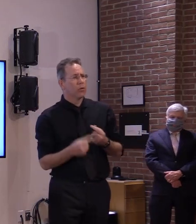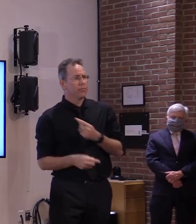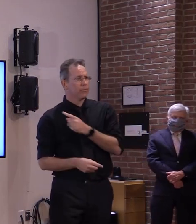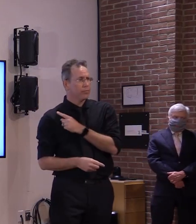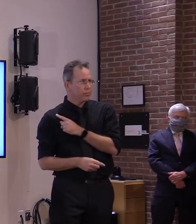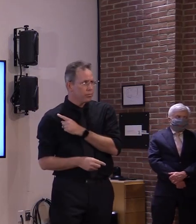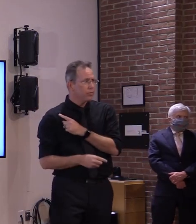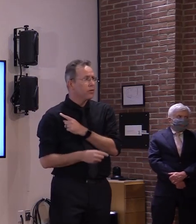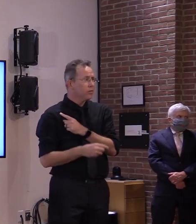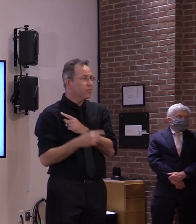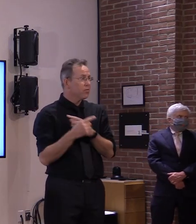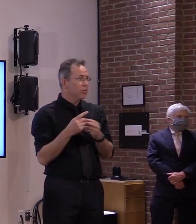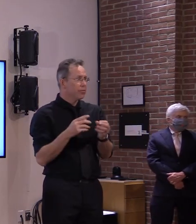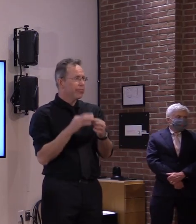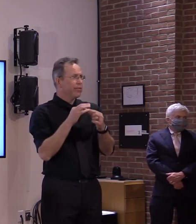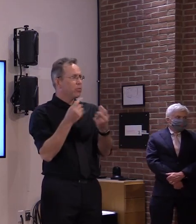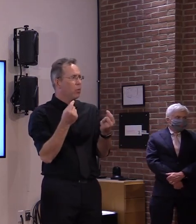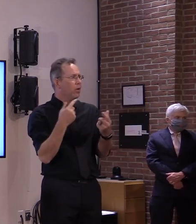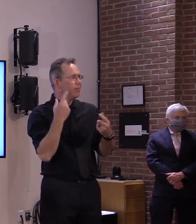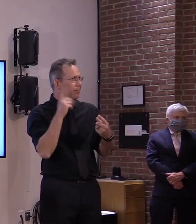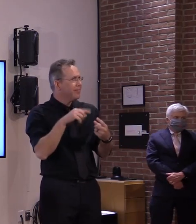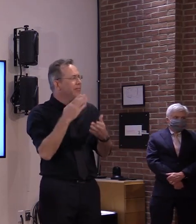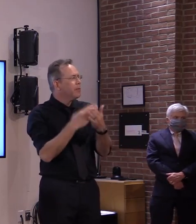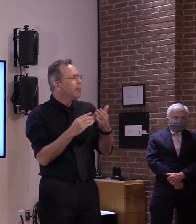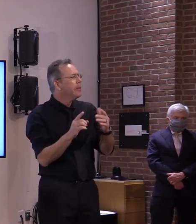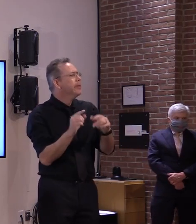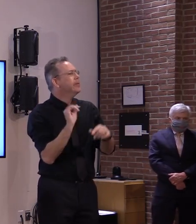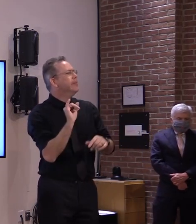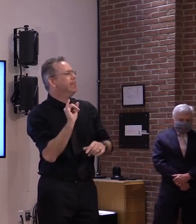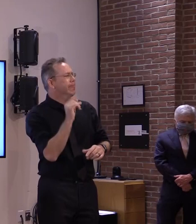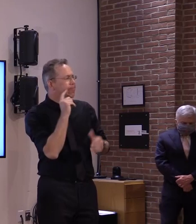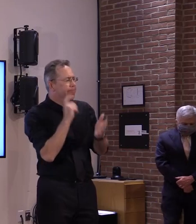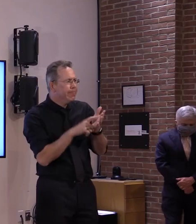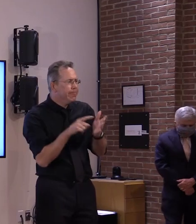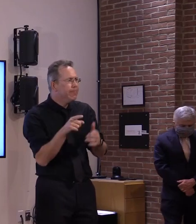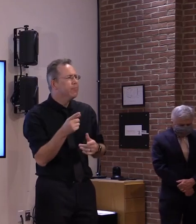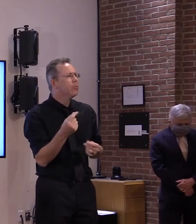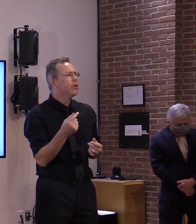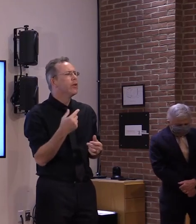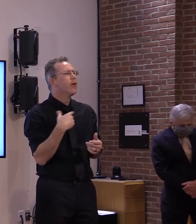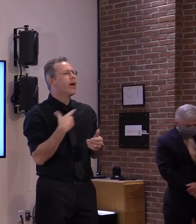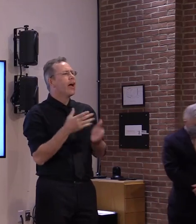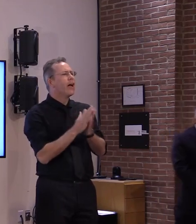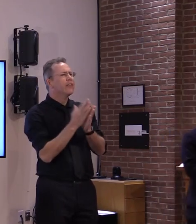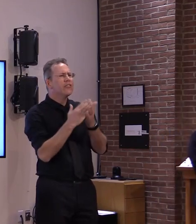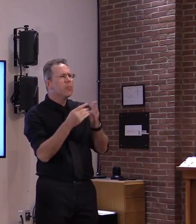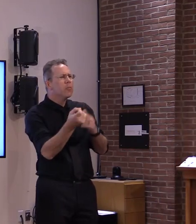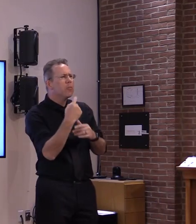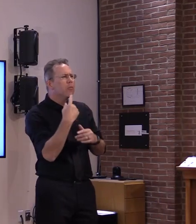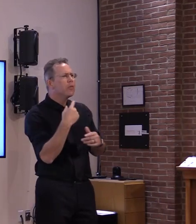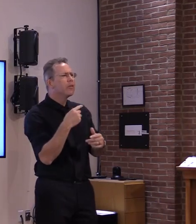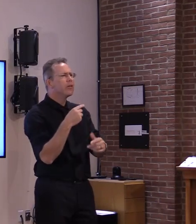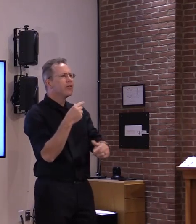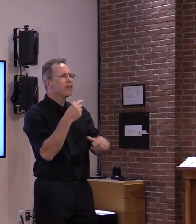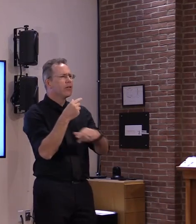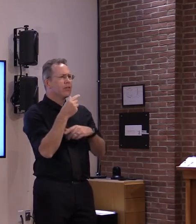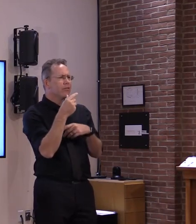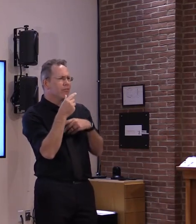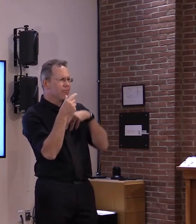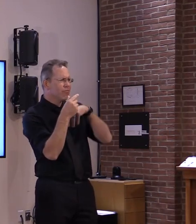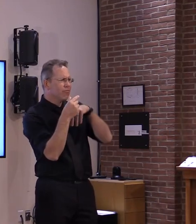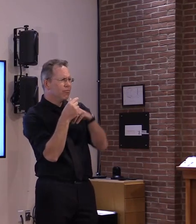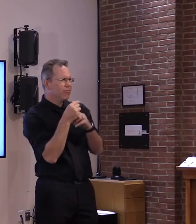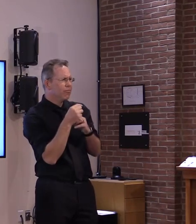especially because some of them involve some of those guardrails that we frequently get asked about. I can bring alive with